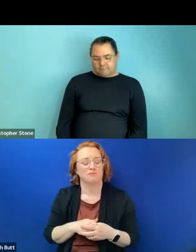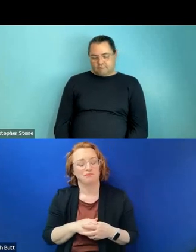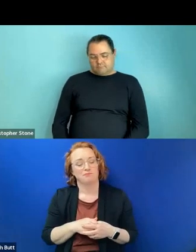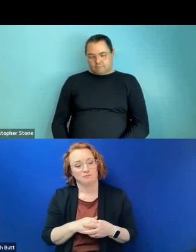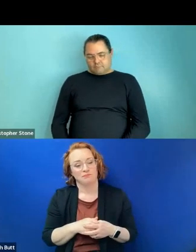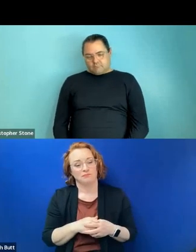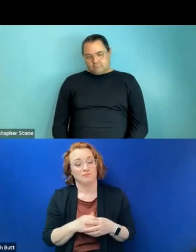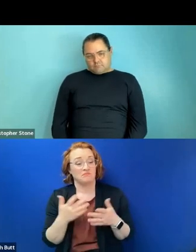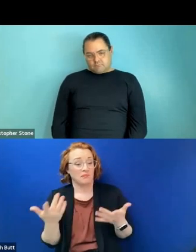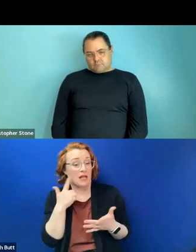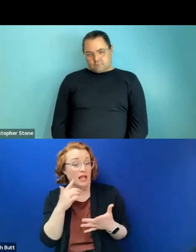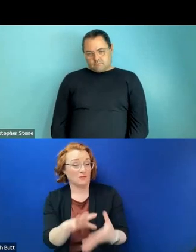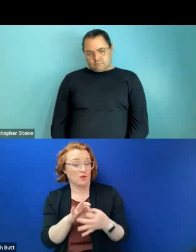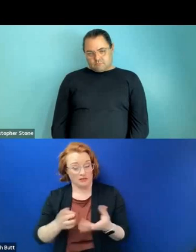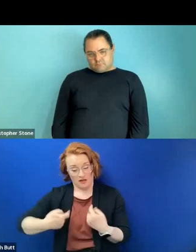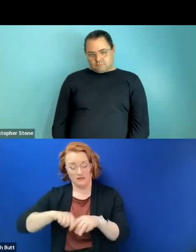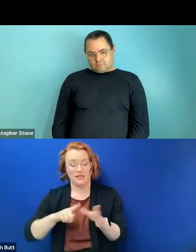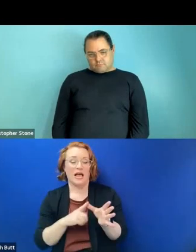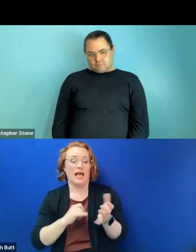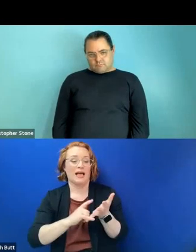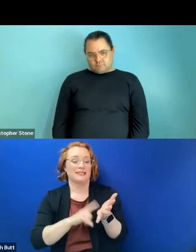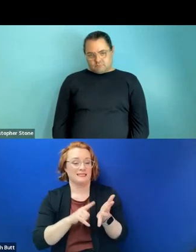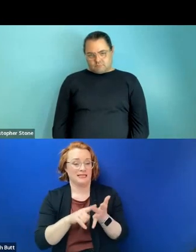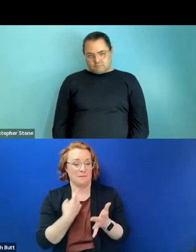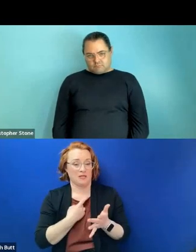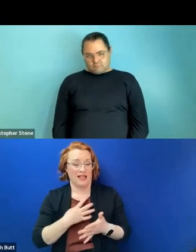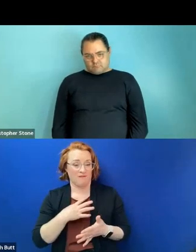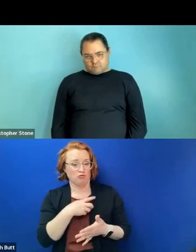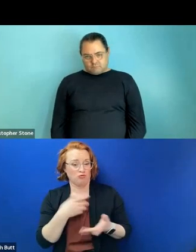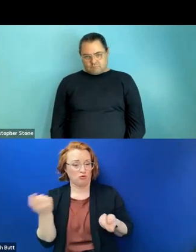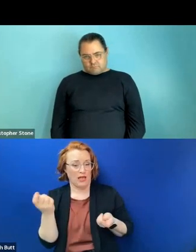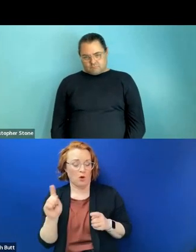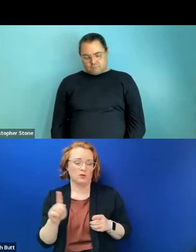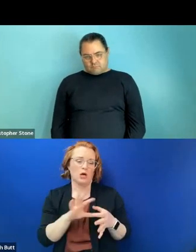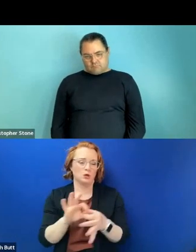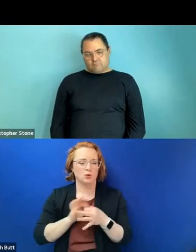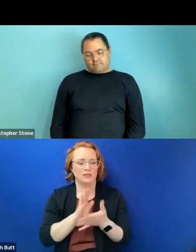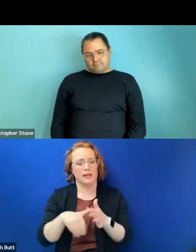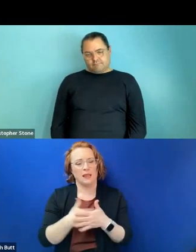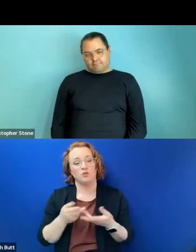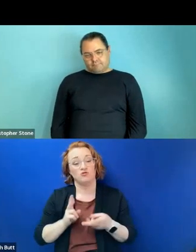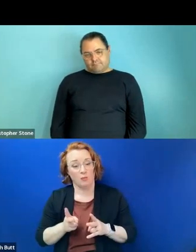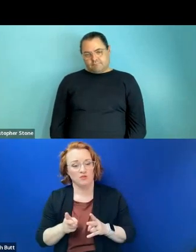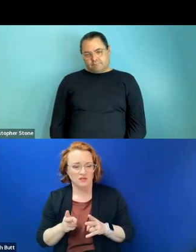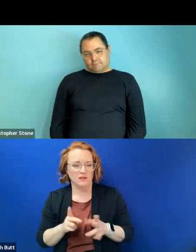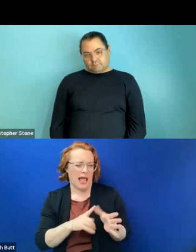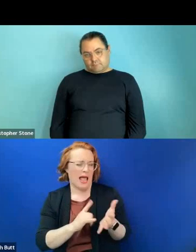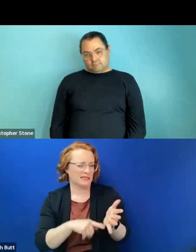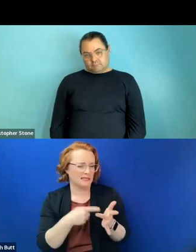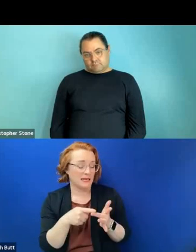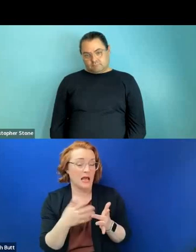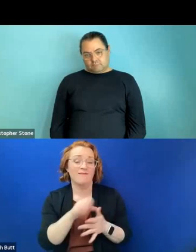Of course, they can contact us at ASLI. So I'm the chair of the Association of Sign Language Interpreters. We have a